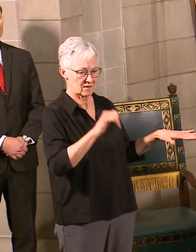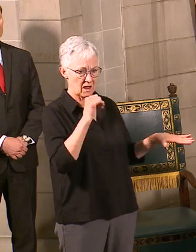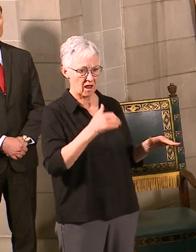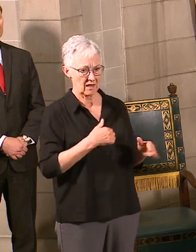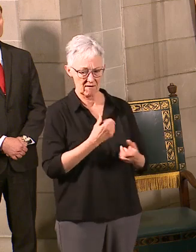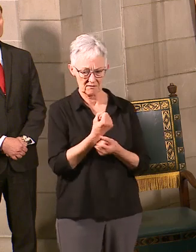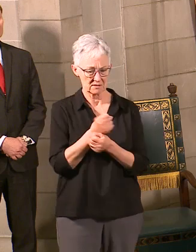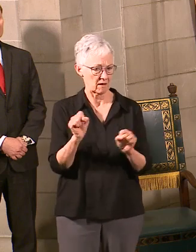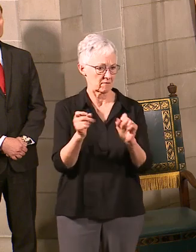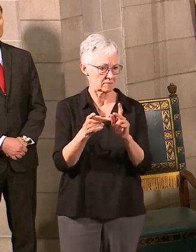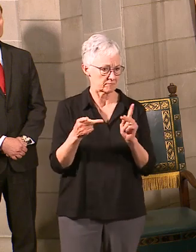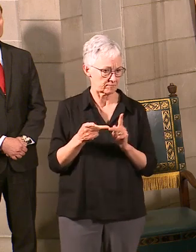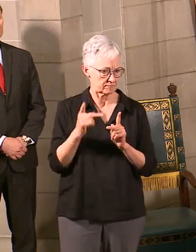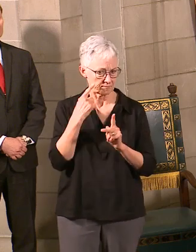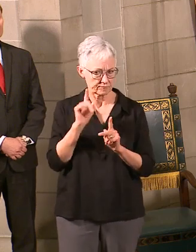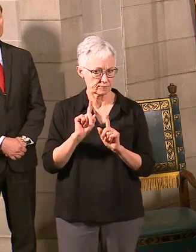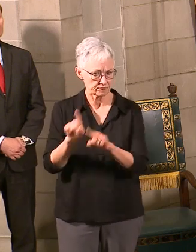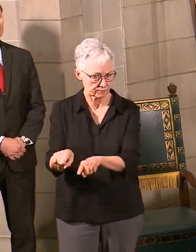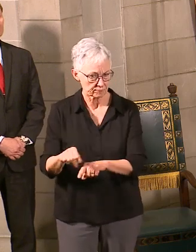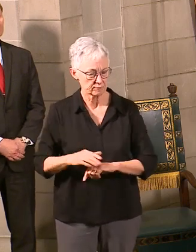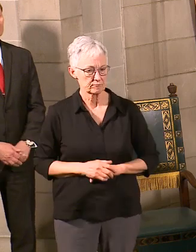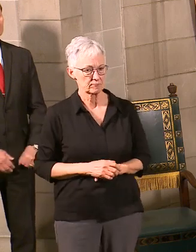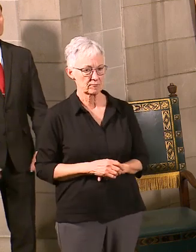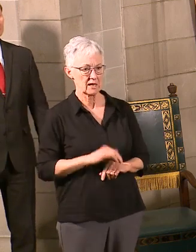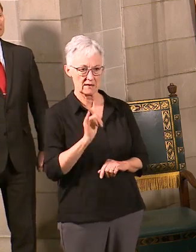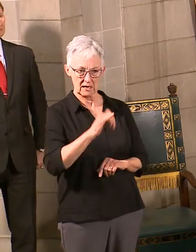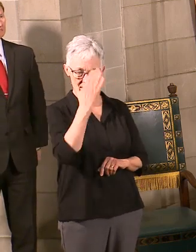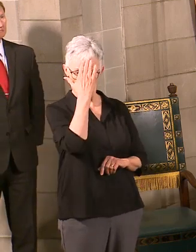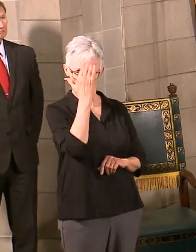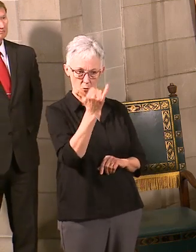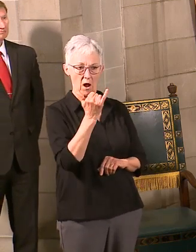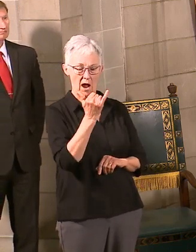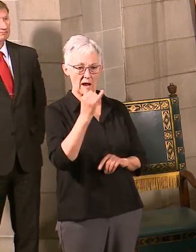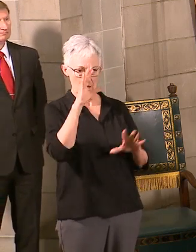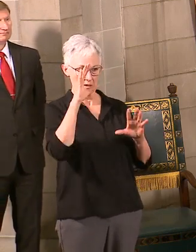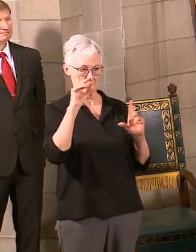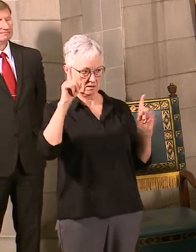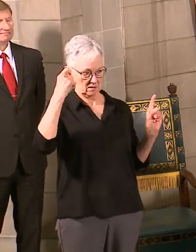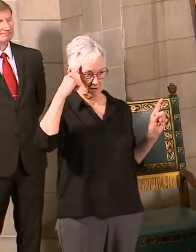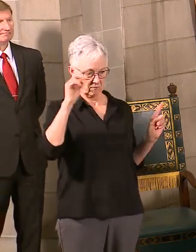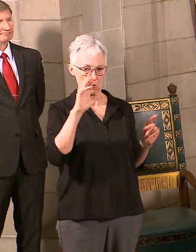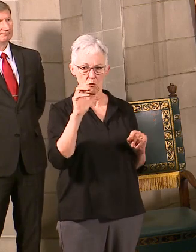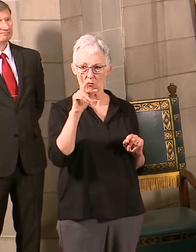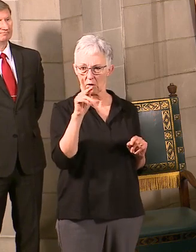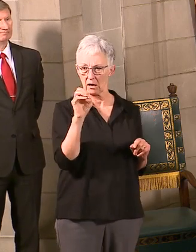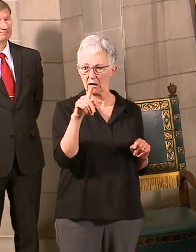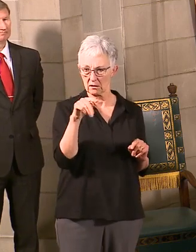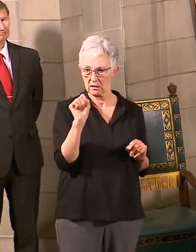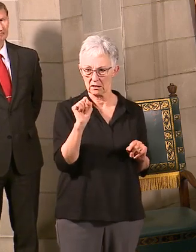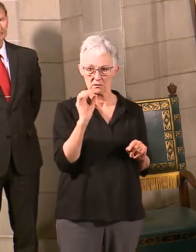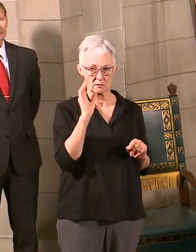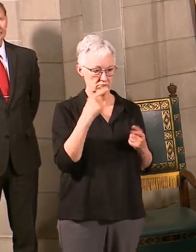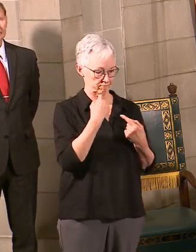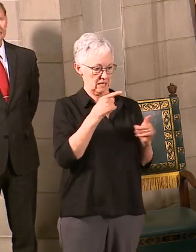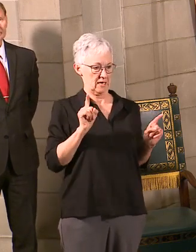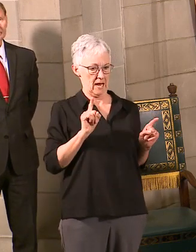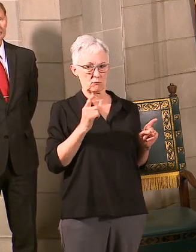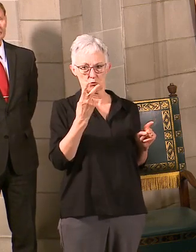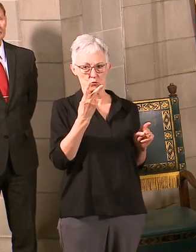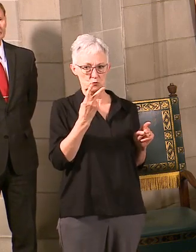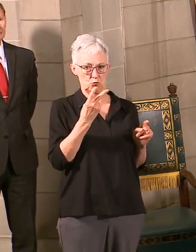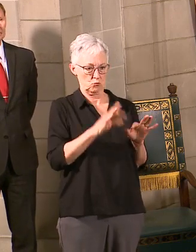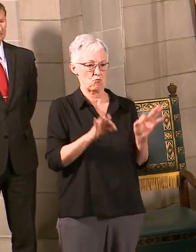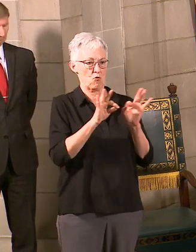2 initiatives that will help families currently receiving child care subsidies as well as help child care providers.